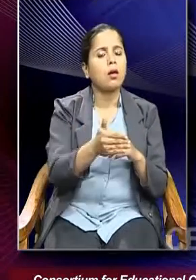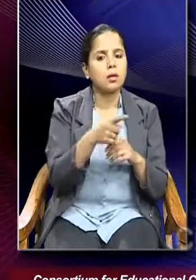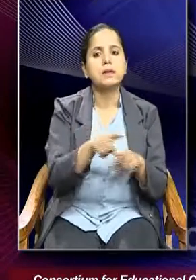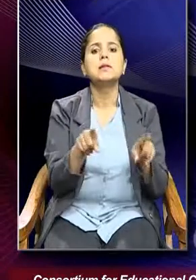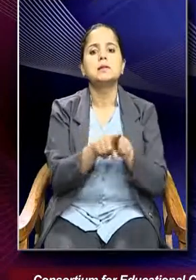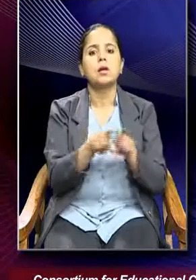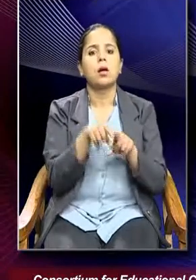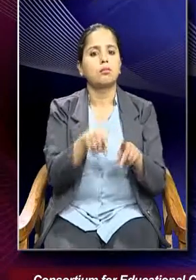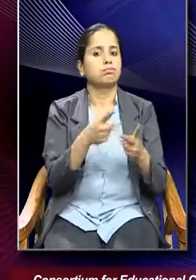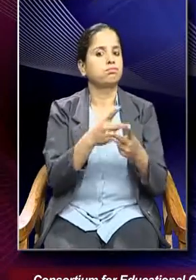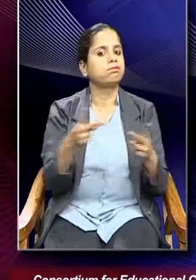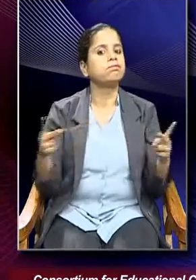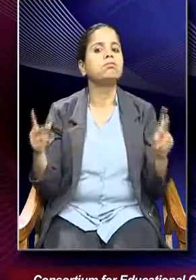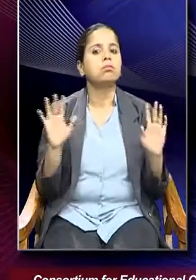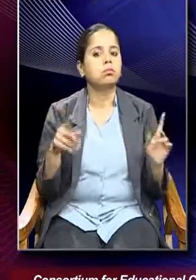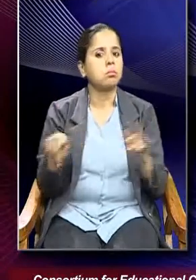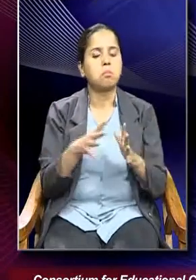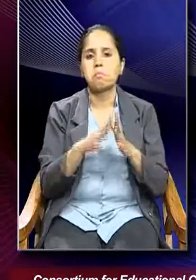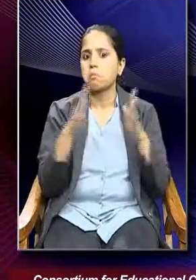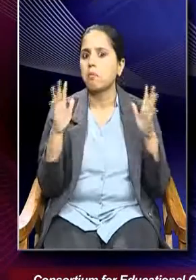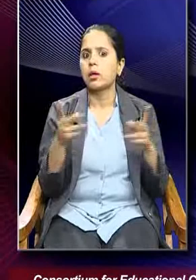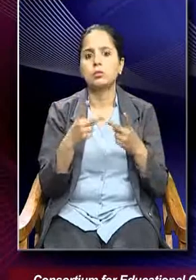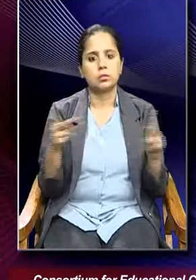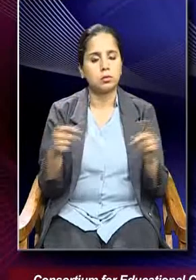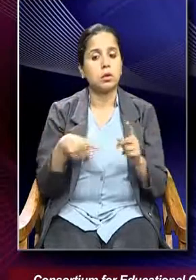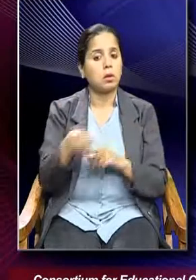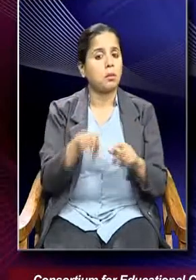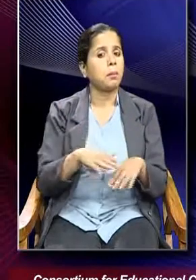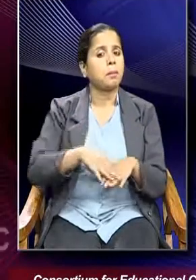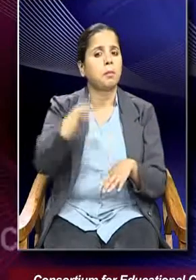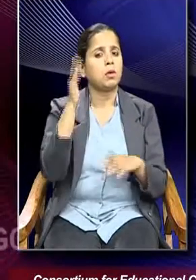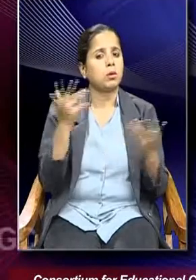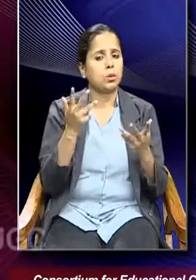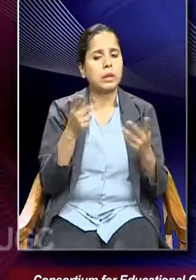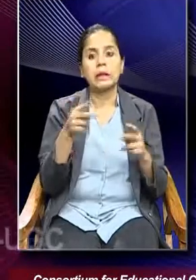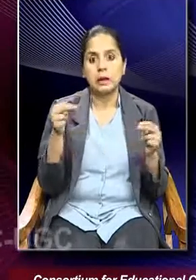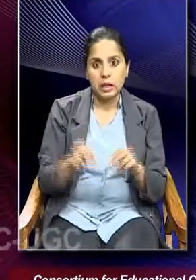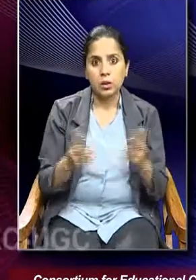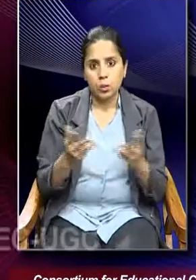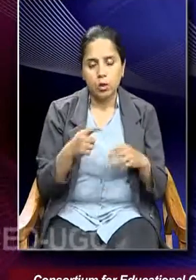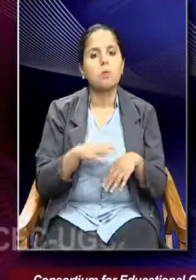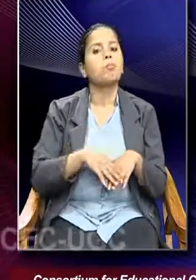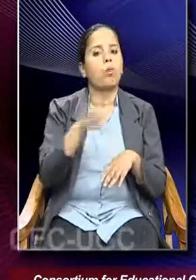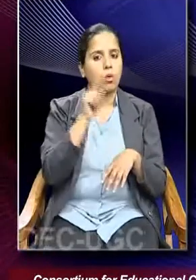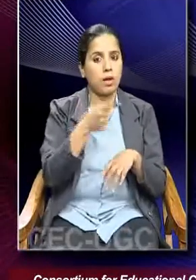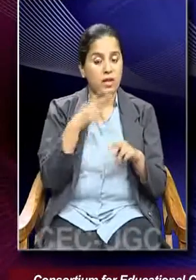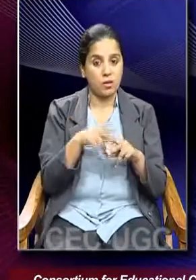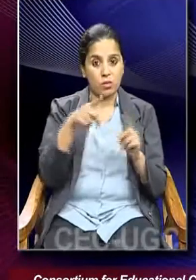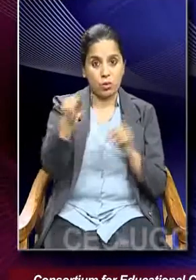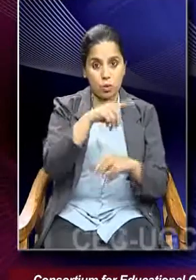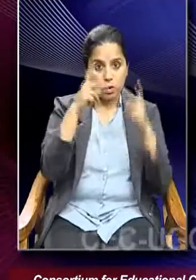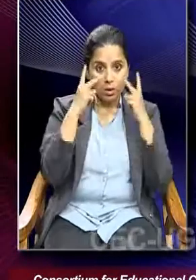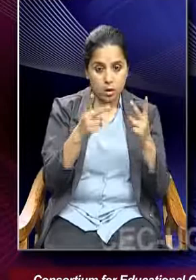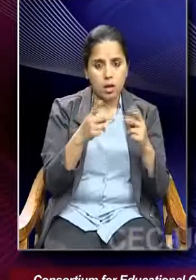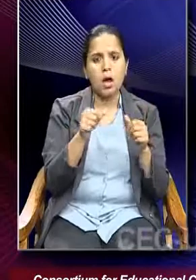to vary a lot, and then they are greater than that is to be needed. So if you consider the